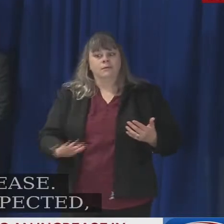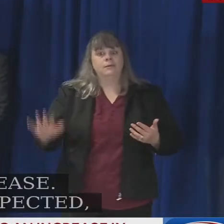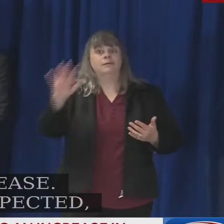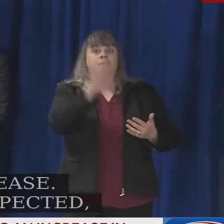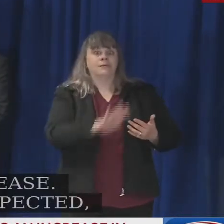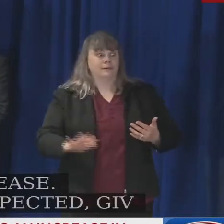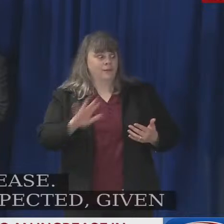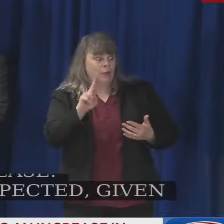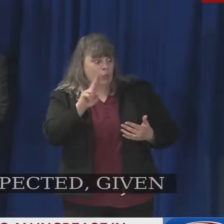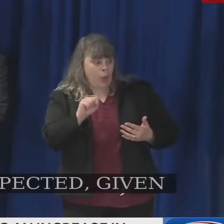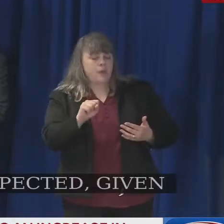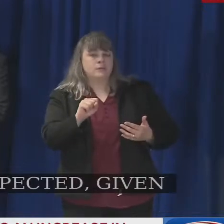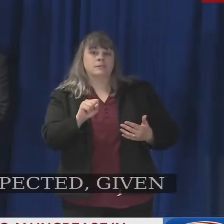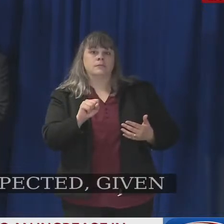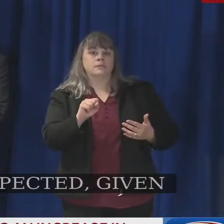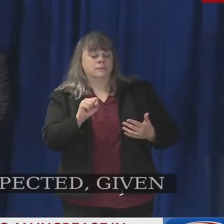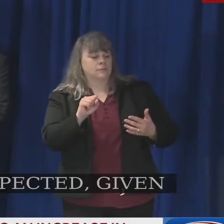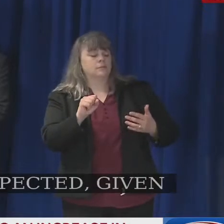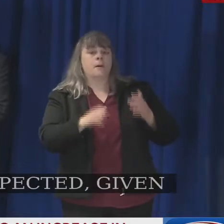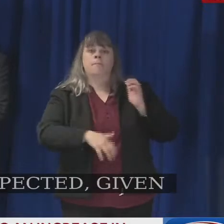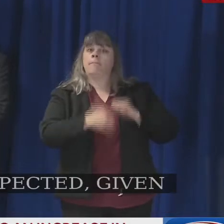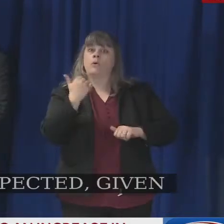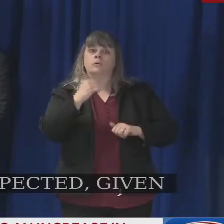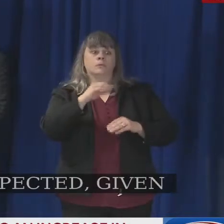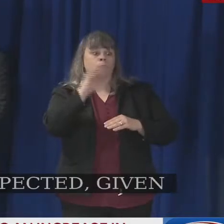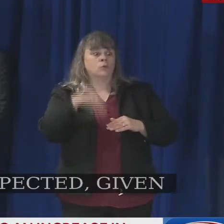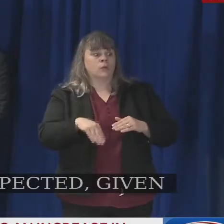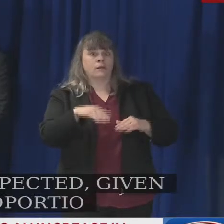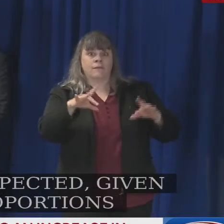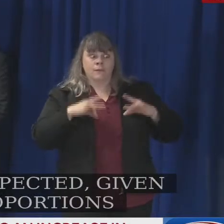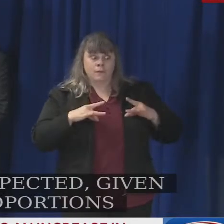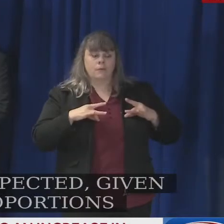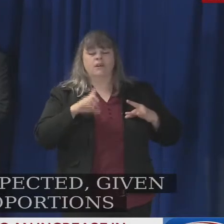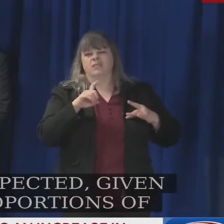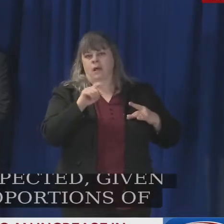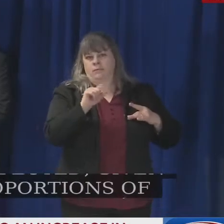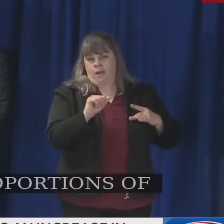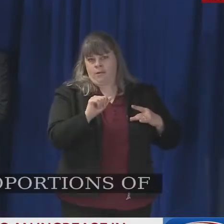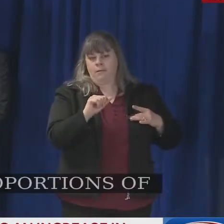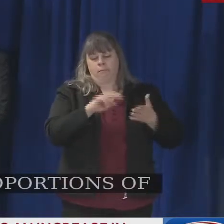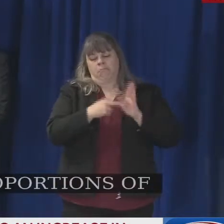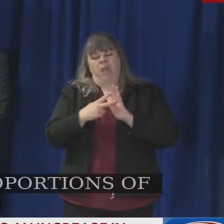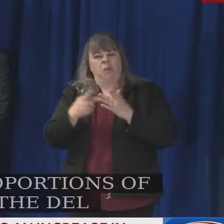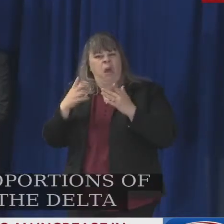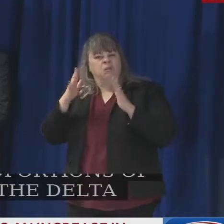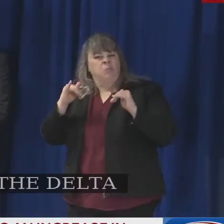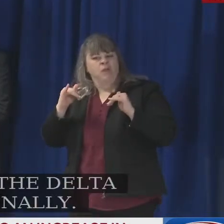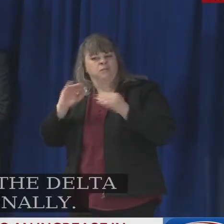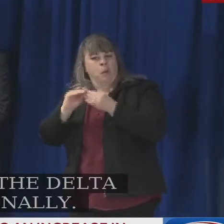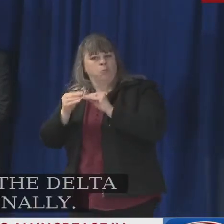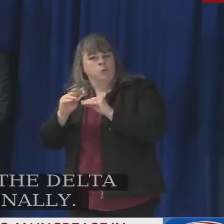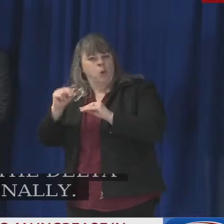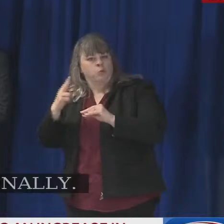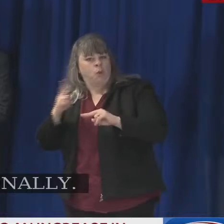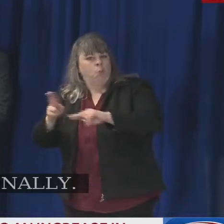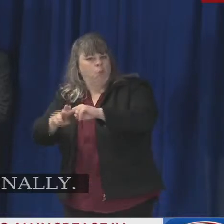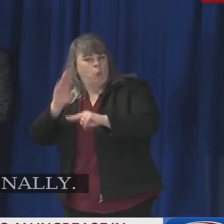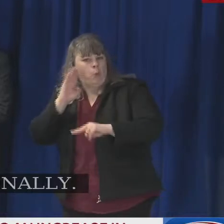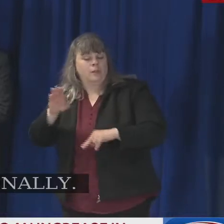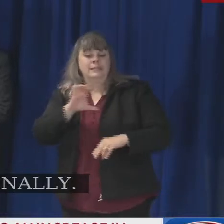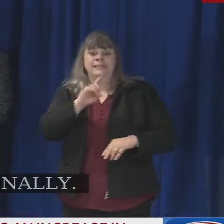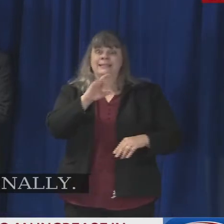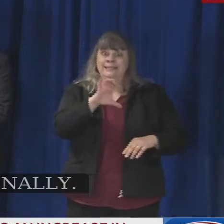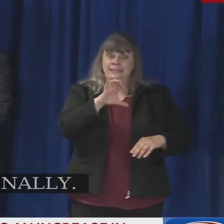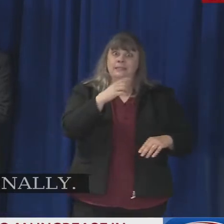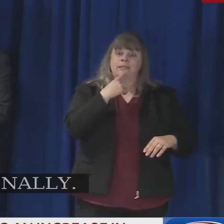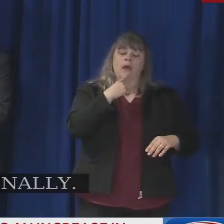seen nationally. It's the predominant strain nationally. And then also in CDC's updated data this week, it is actually the predominant